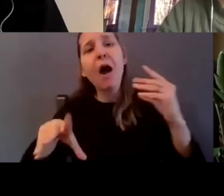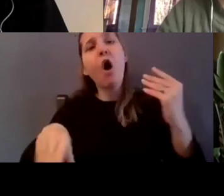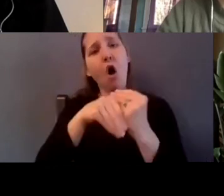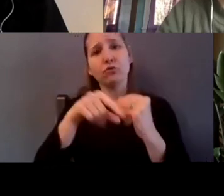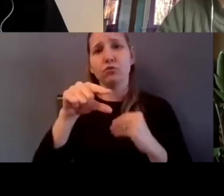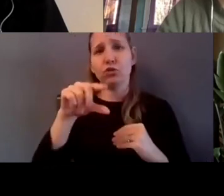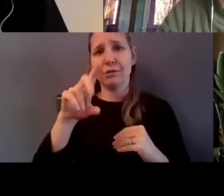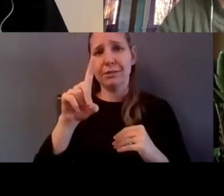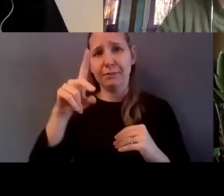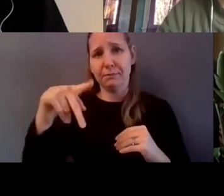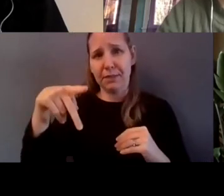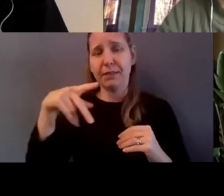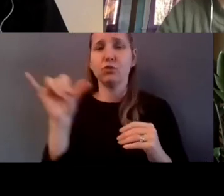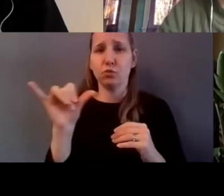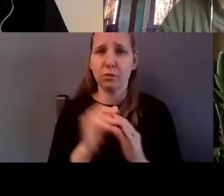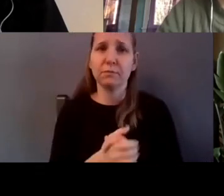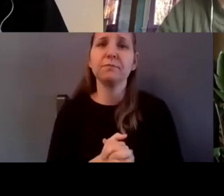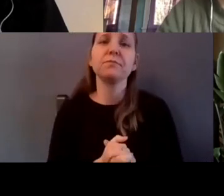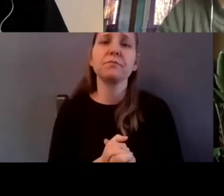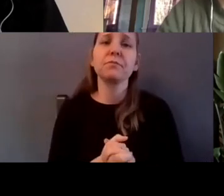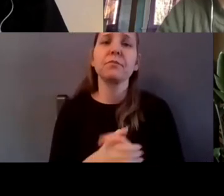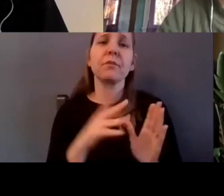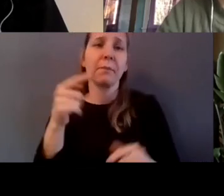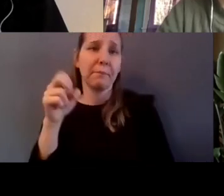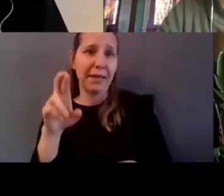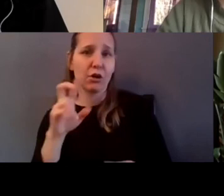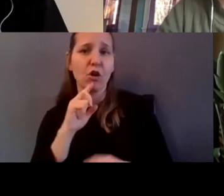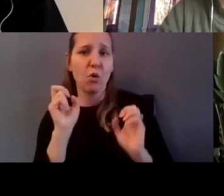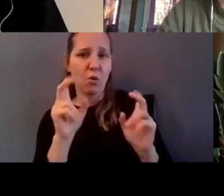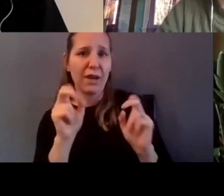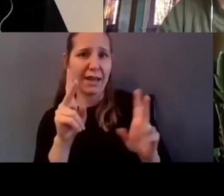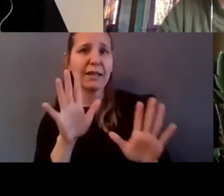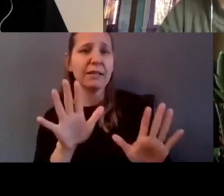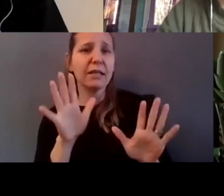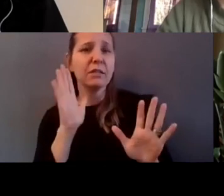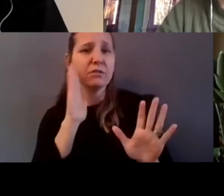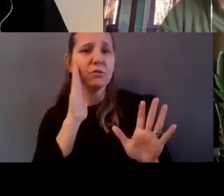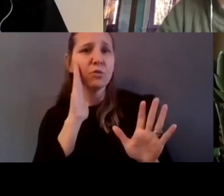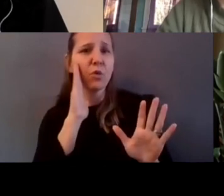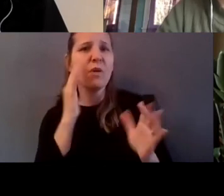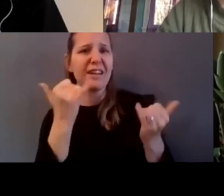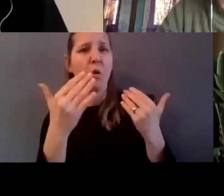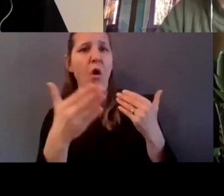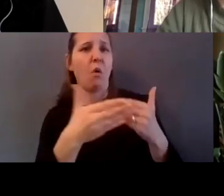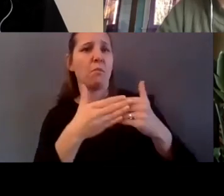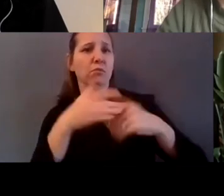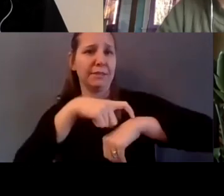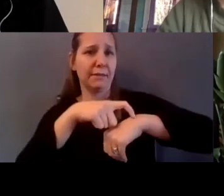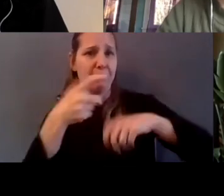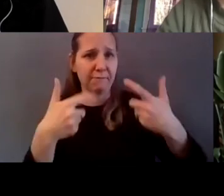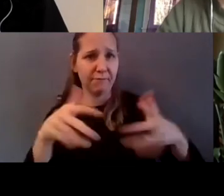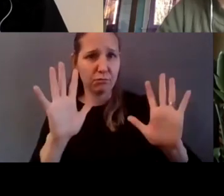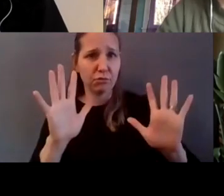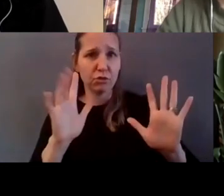Thank you. I just want to say that we're starting to get towards the end of our time. There are a lot of